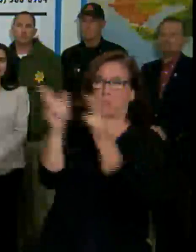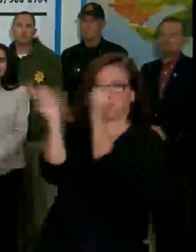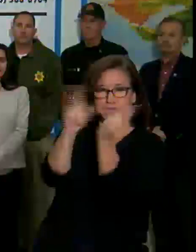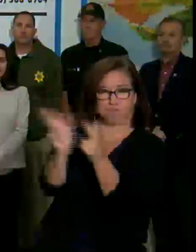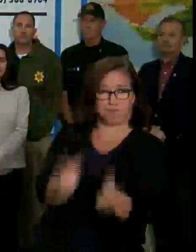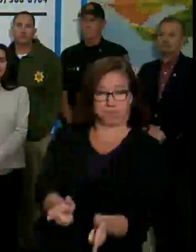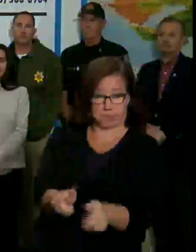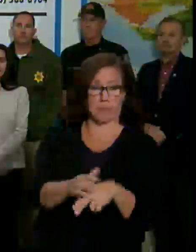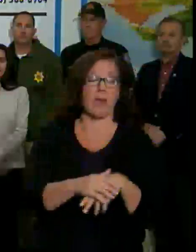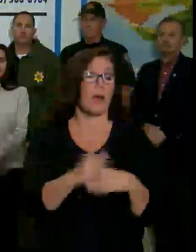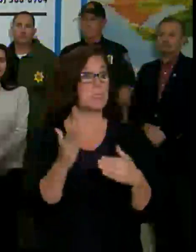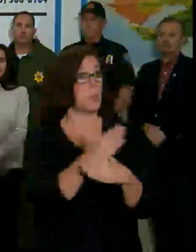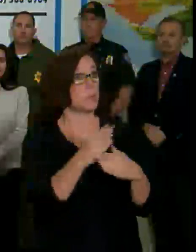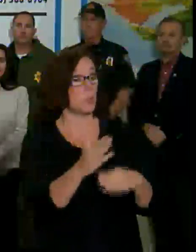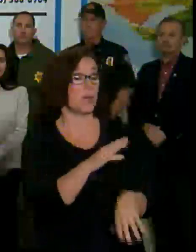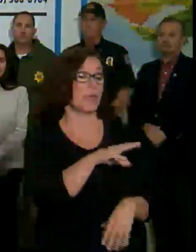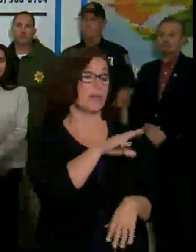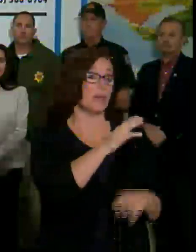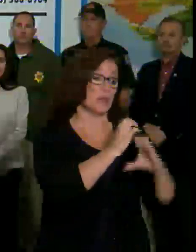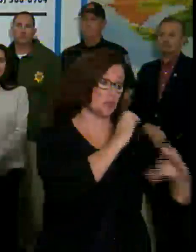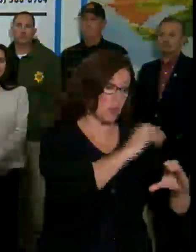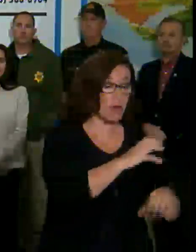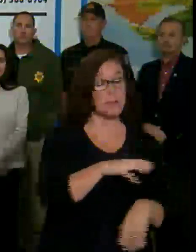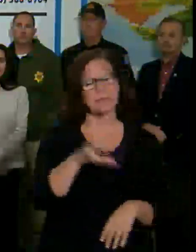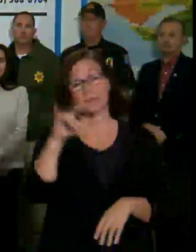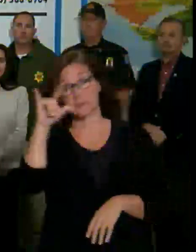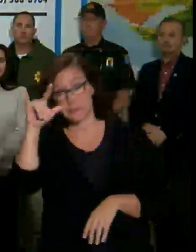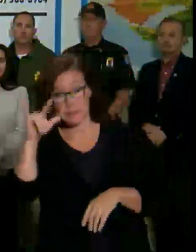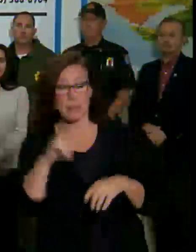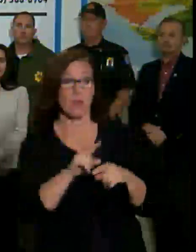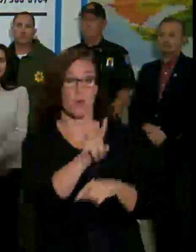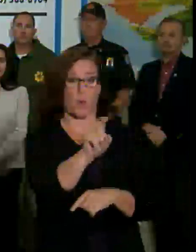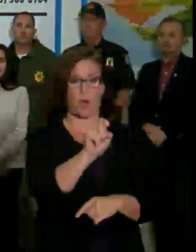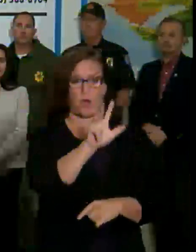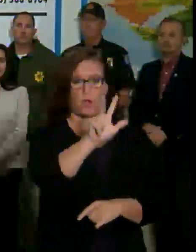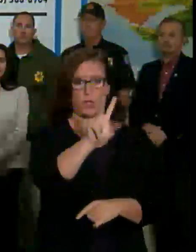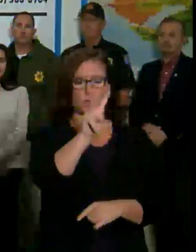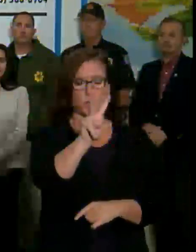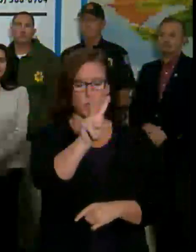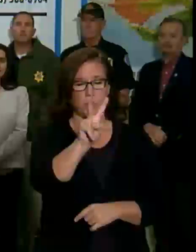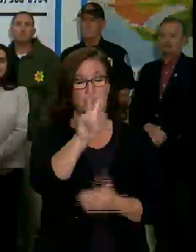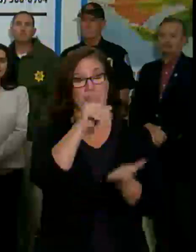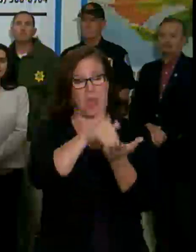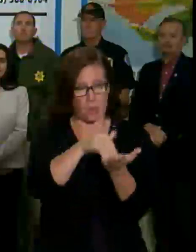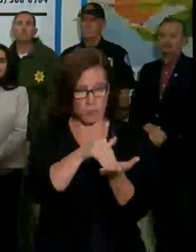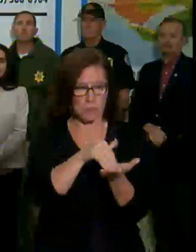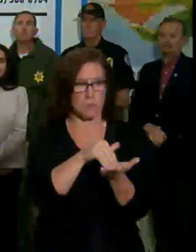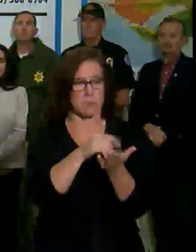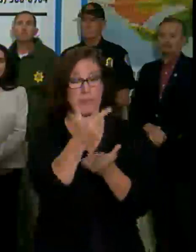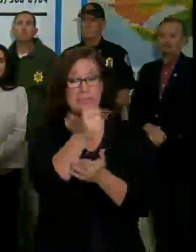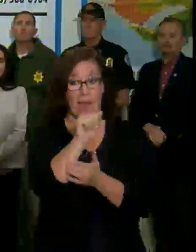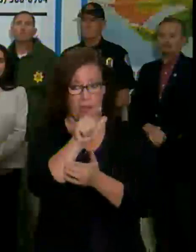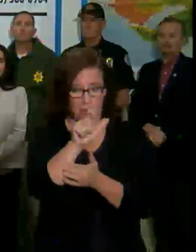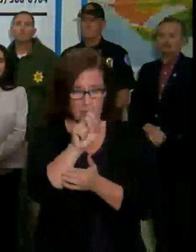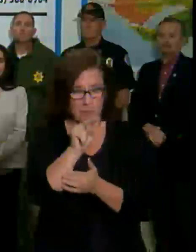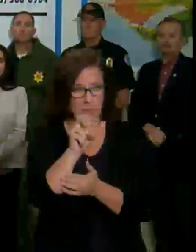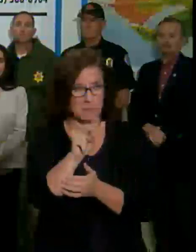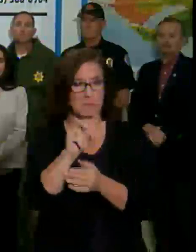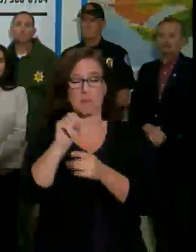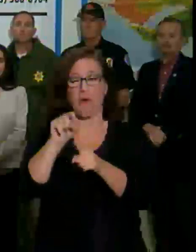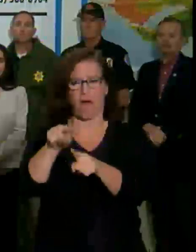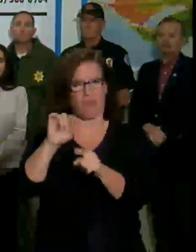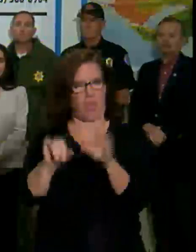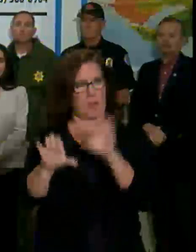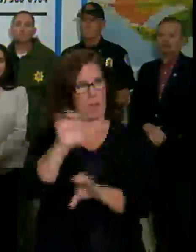water tenders, 132,000 gallons of retardant went out of that plant today. While the smoke limited our